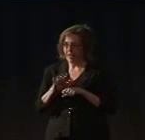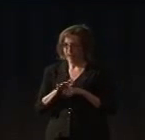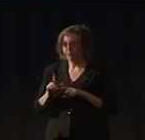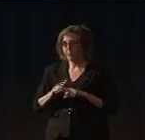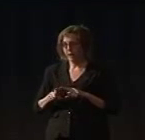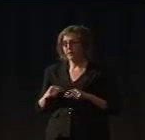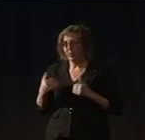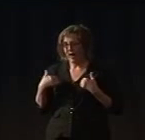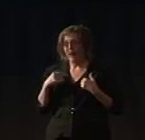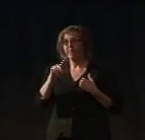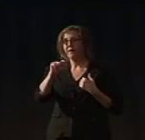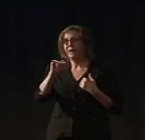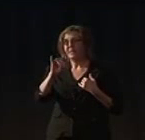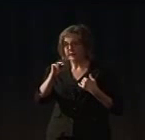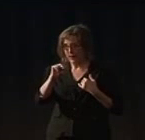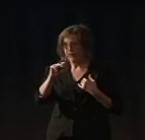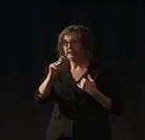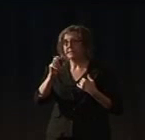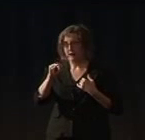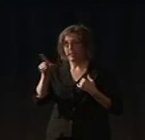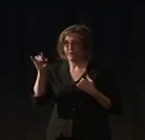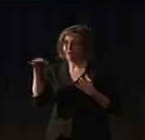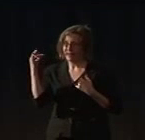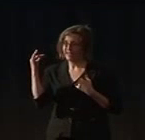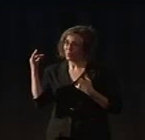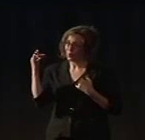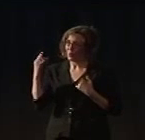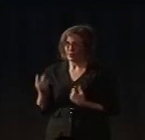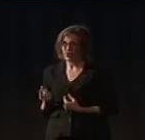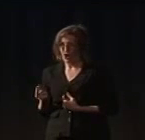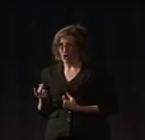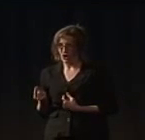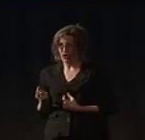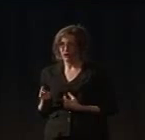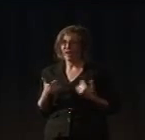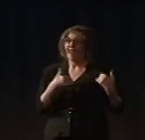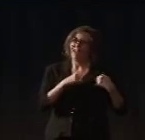where we have Tintin. But in this country, you have lots of others,